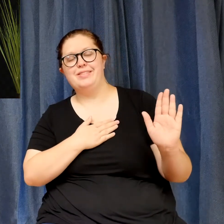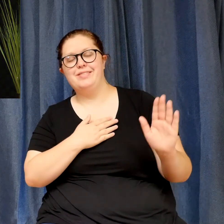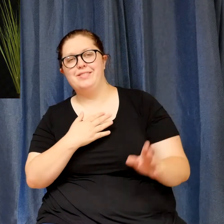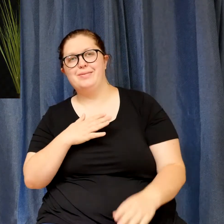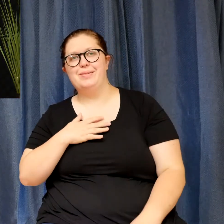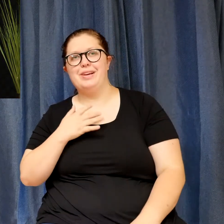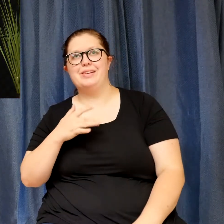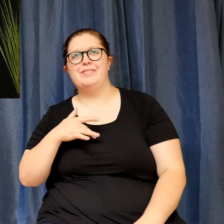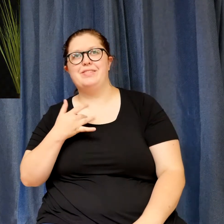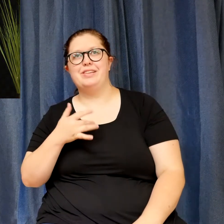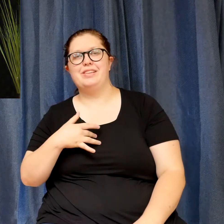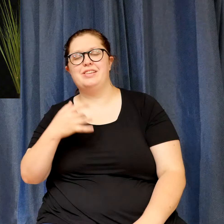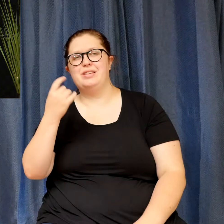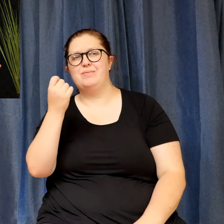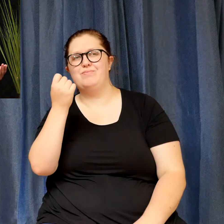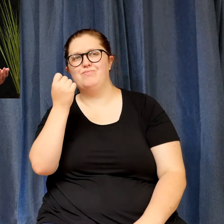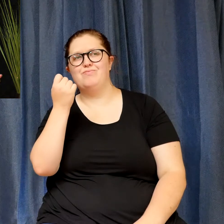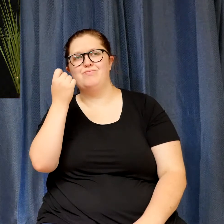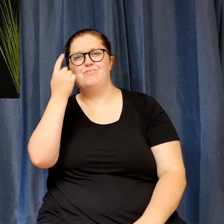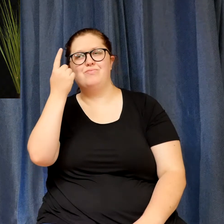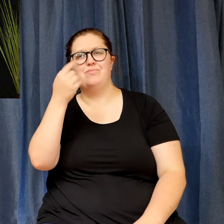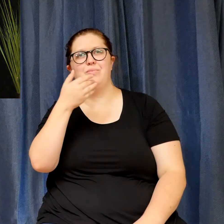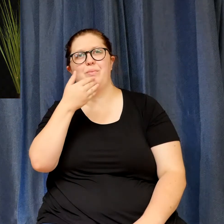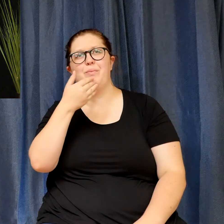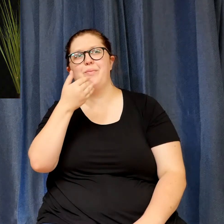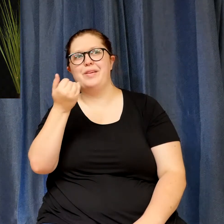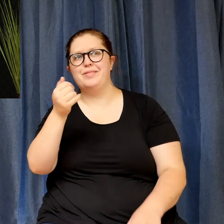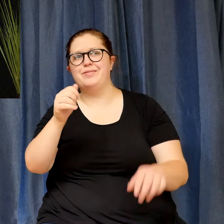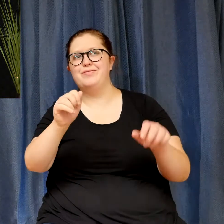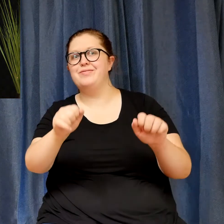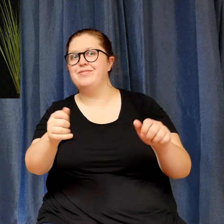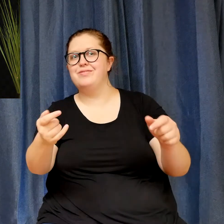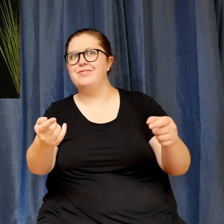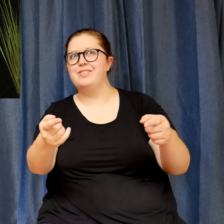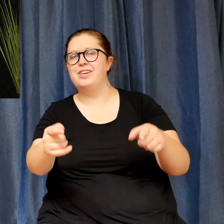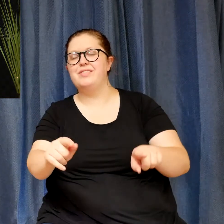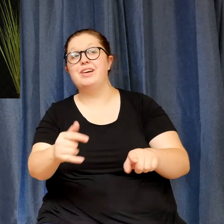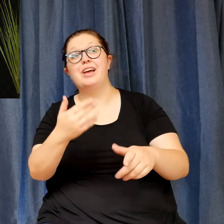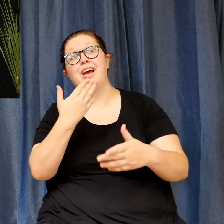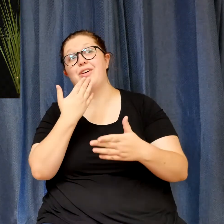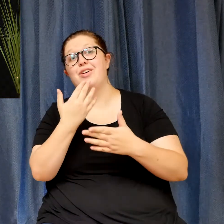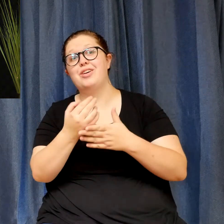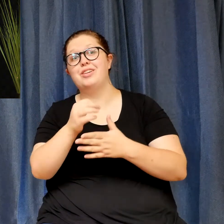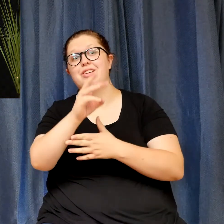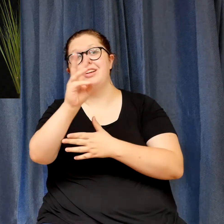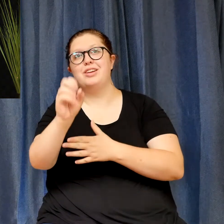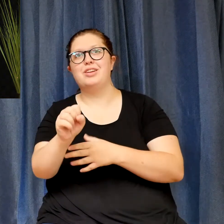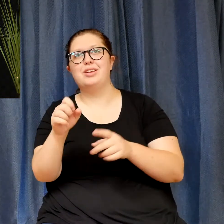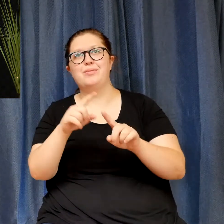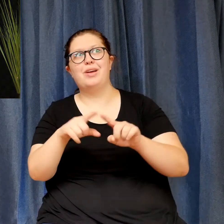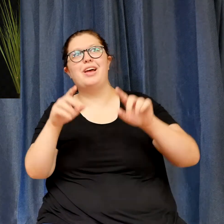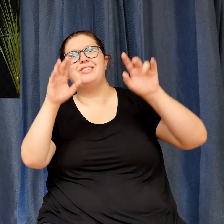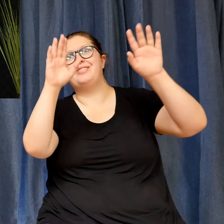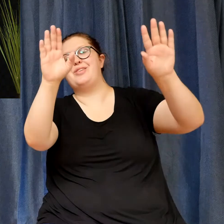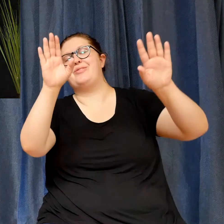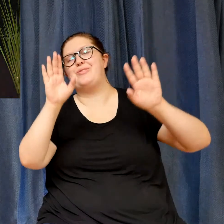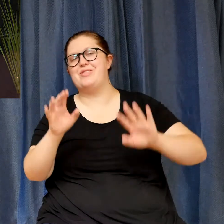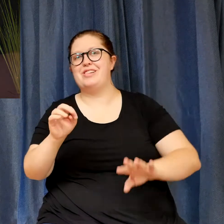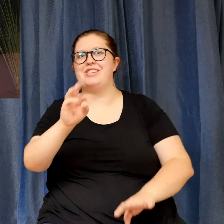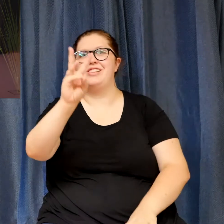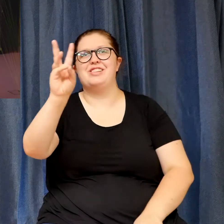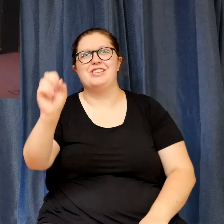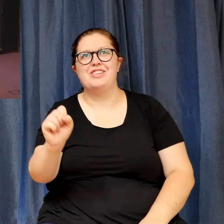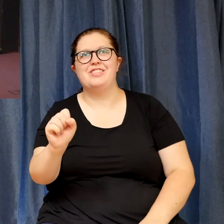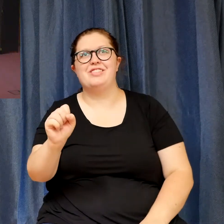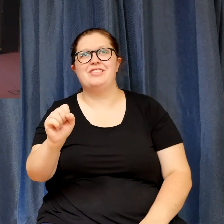my own feelings about it, and realize that this was the best thing. So that was good news, but the great news is here